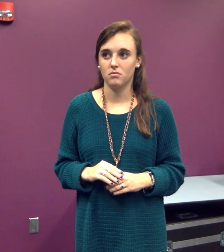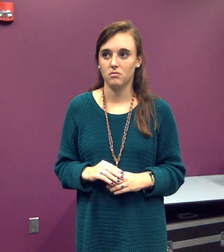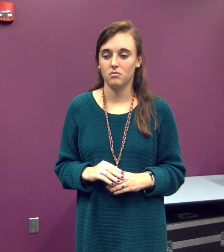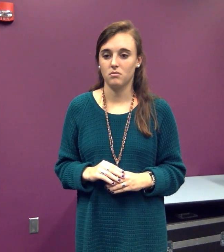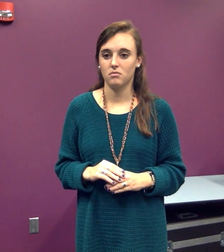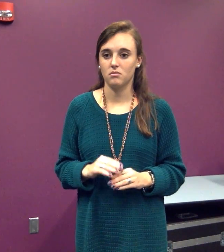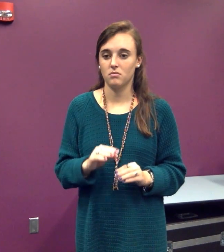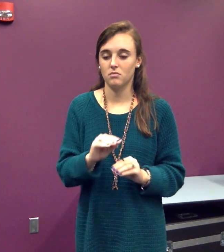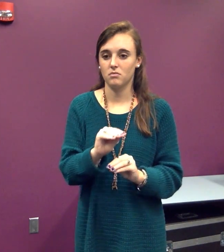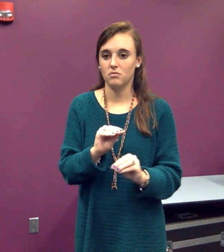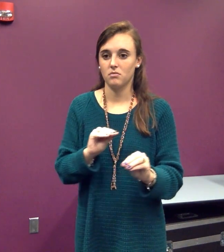the distance,